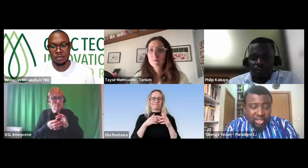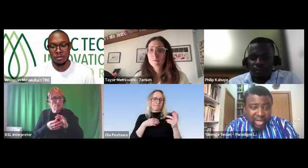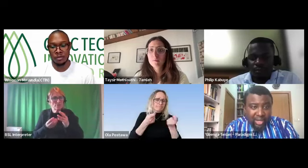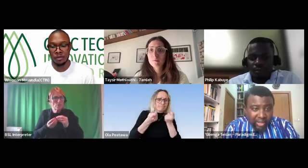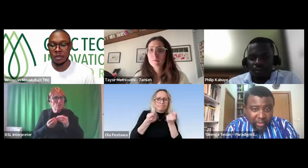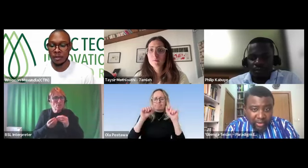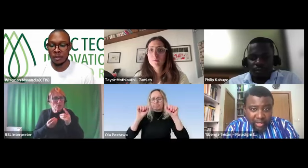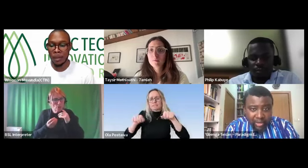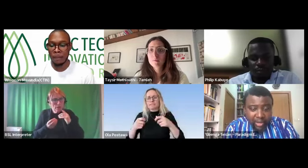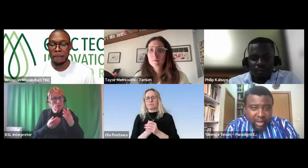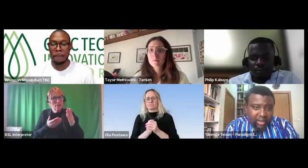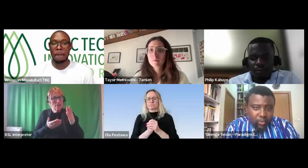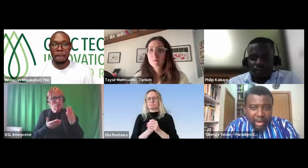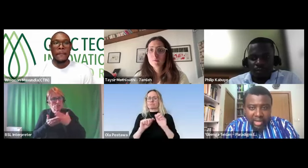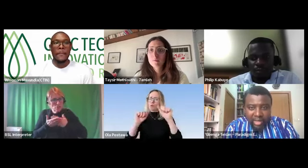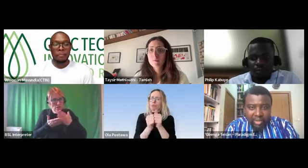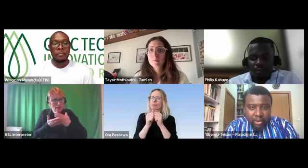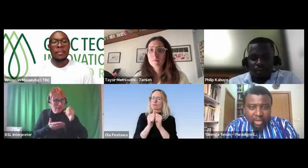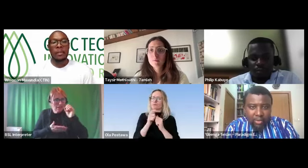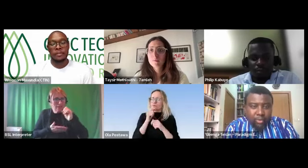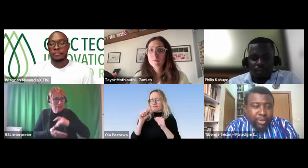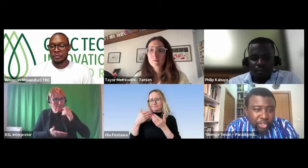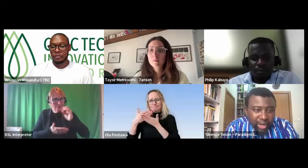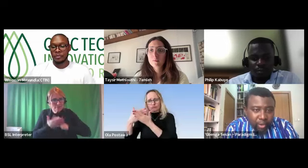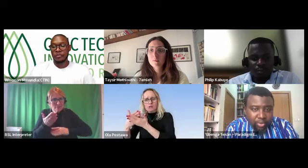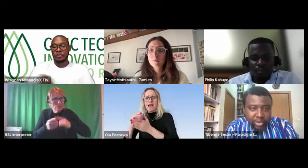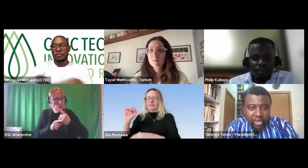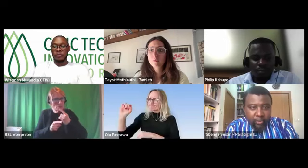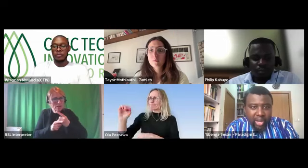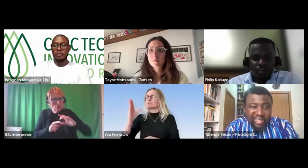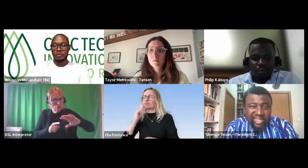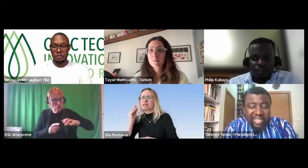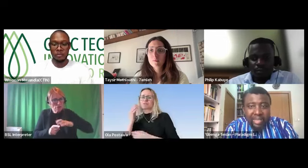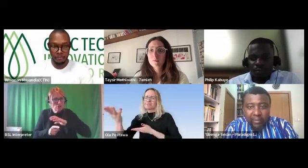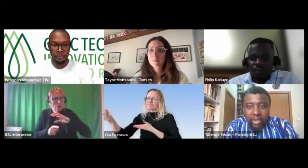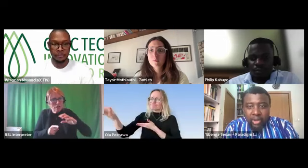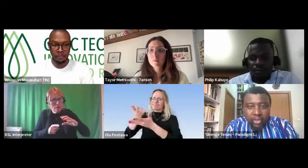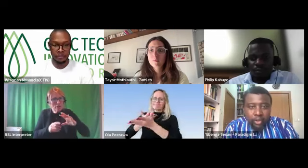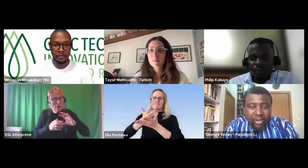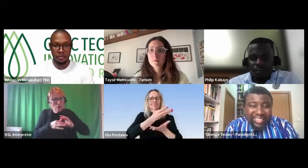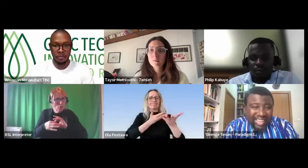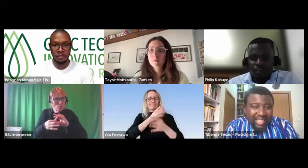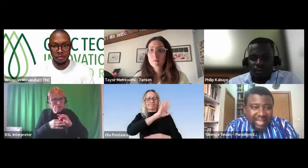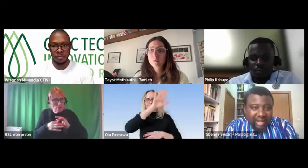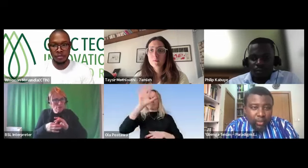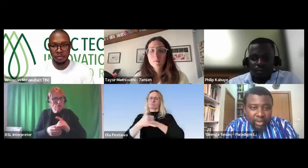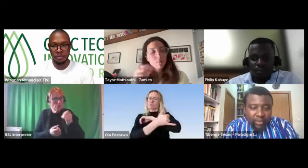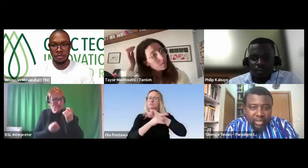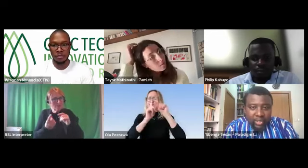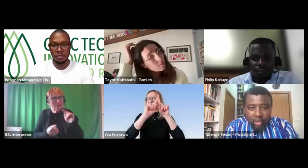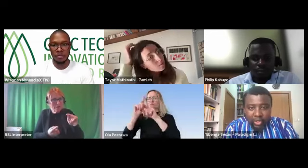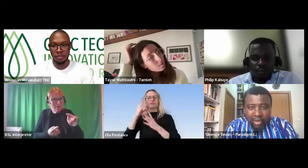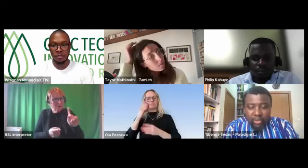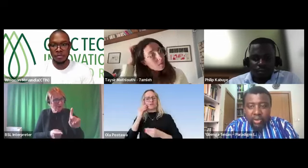we share lived experience. And this is why at times I talk about regional cooperation, where it's easier for you to understand exactly